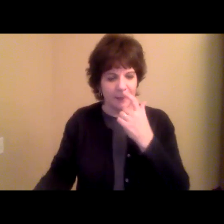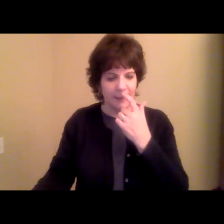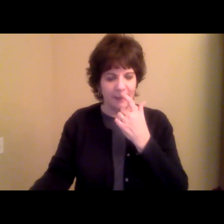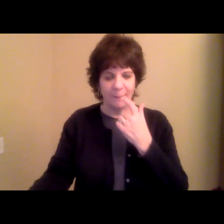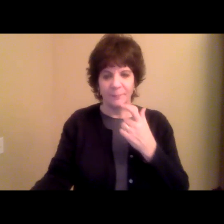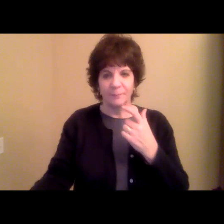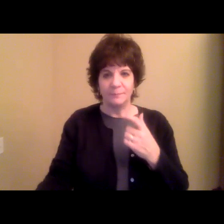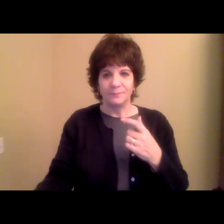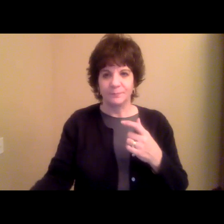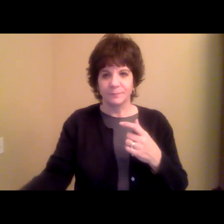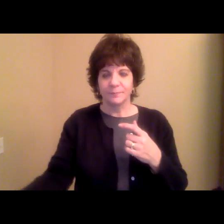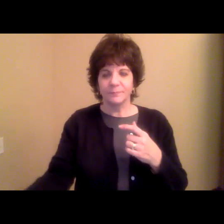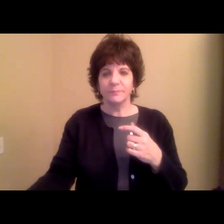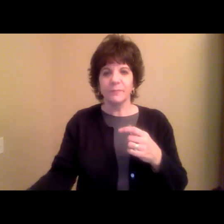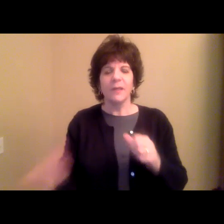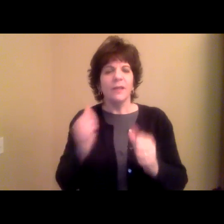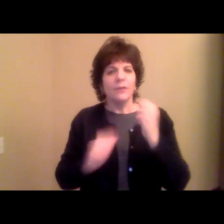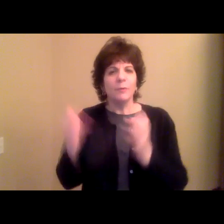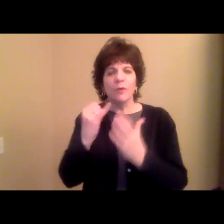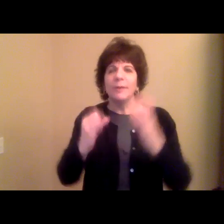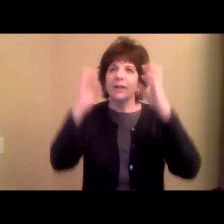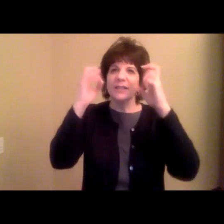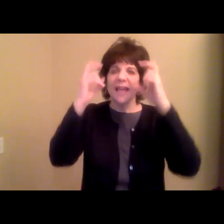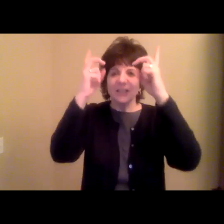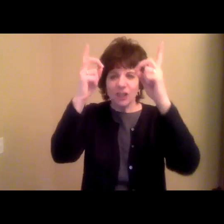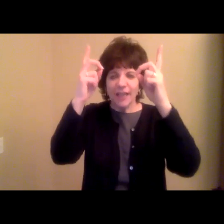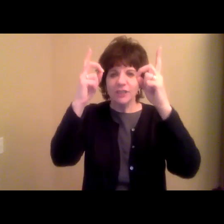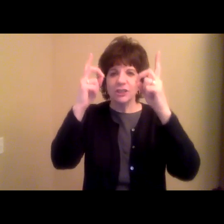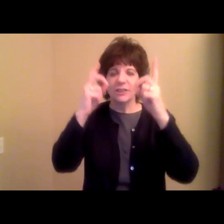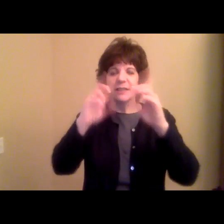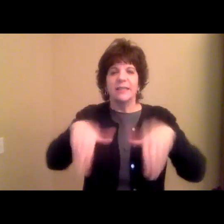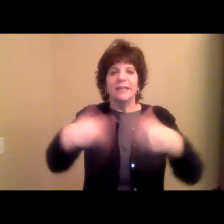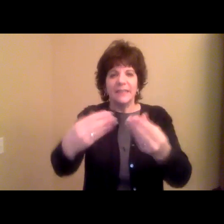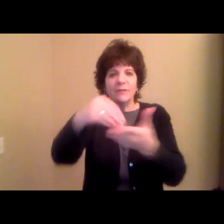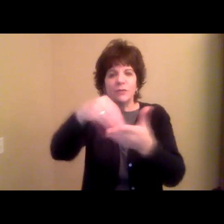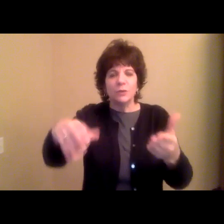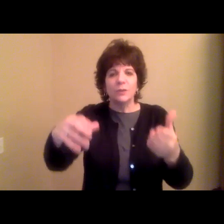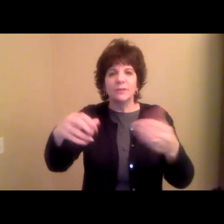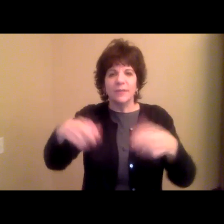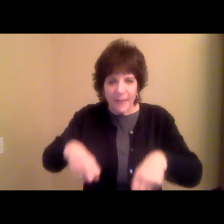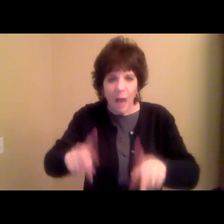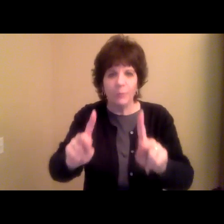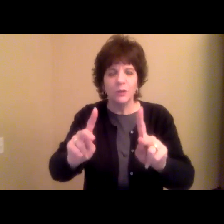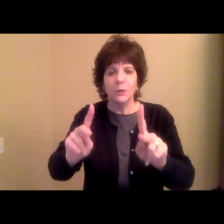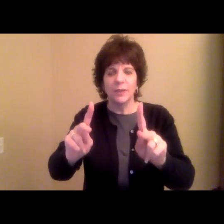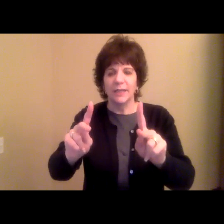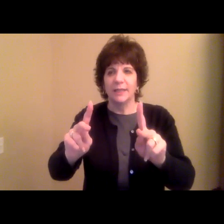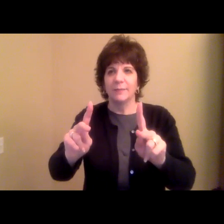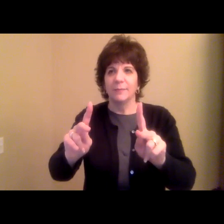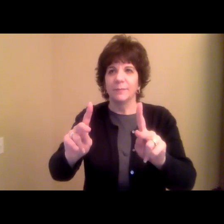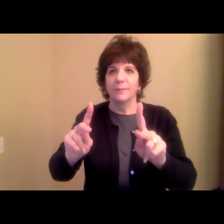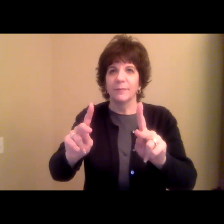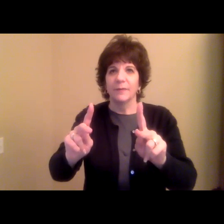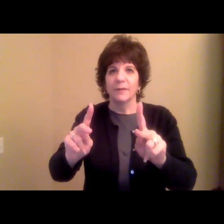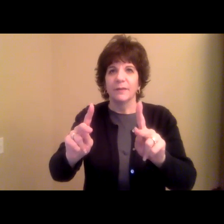the performing arts and education really provides students with an opportunity um,